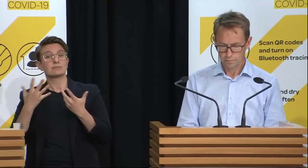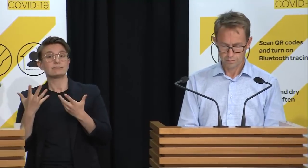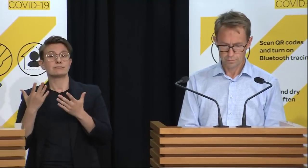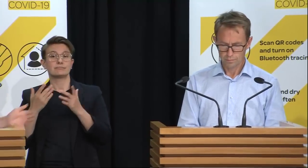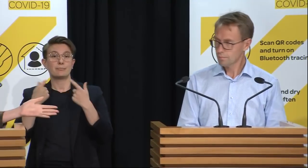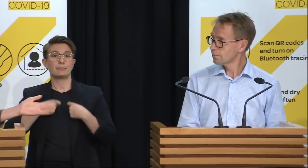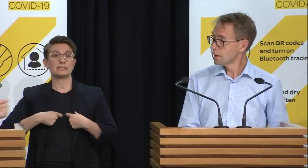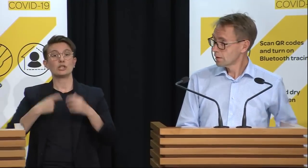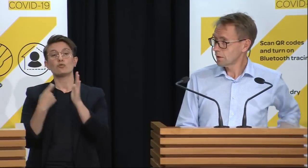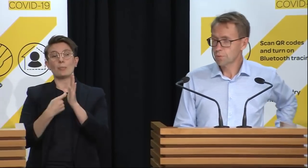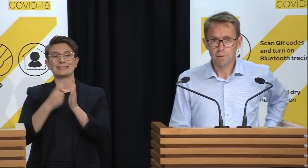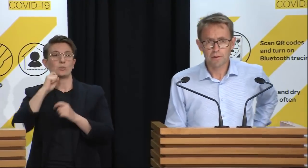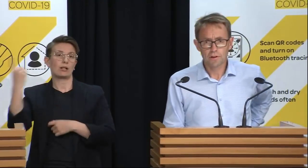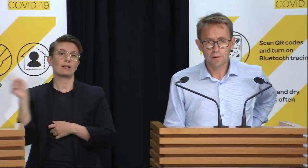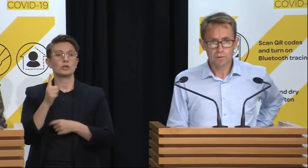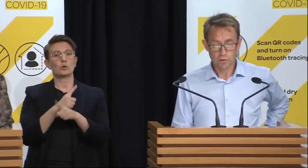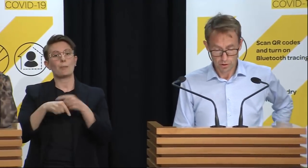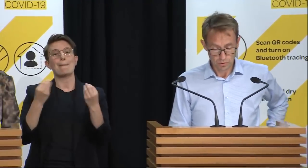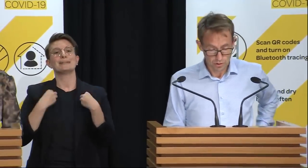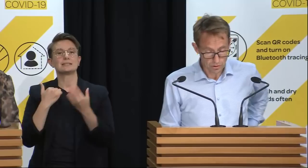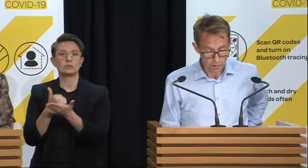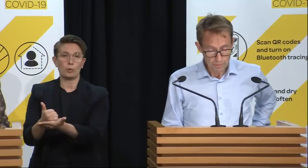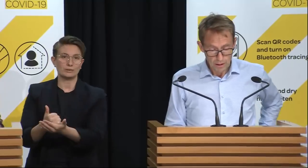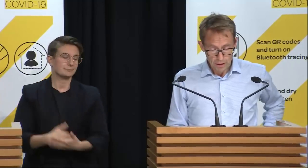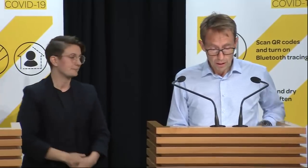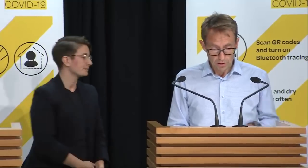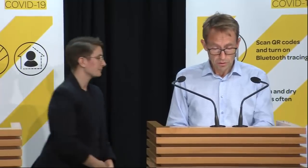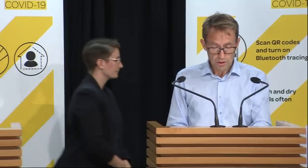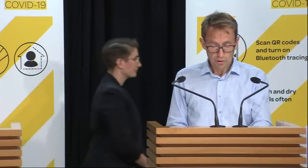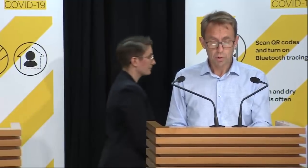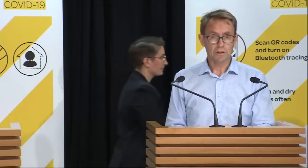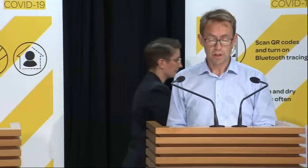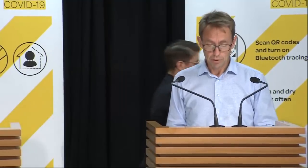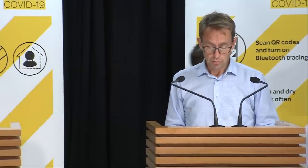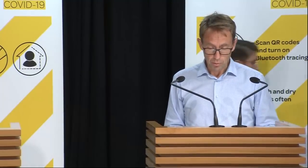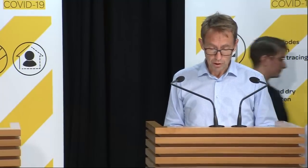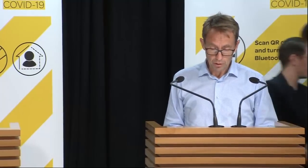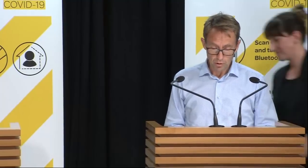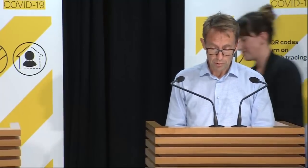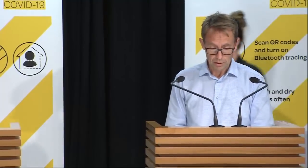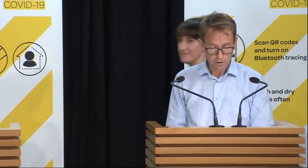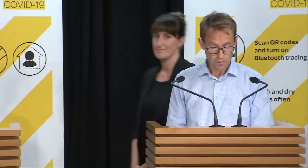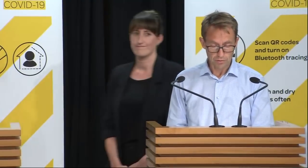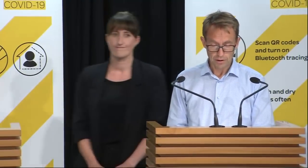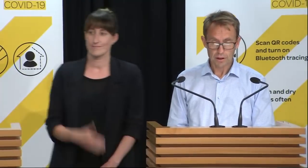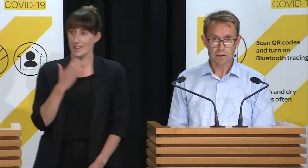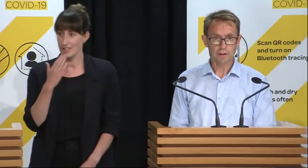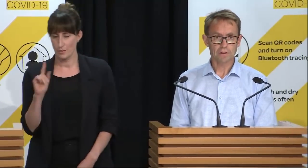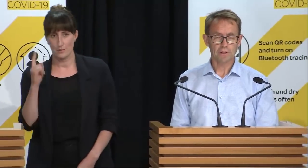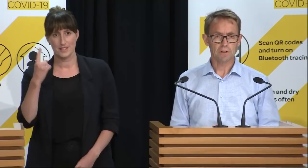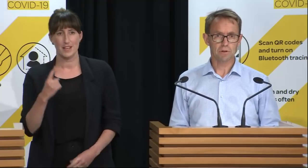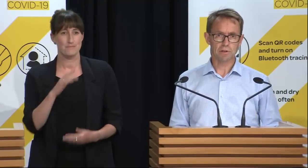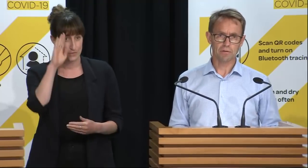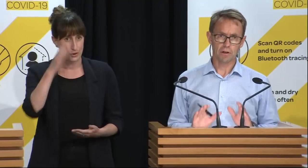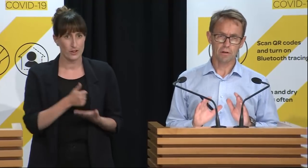support we'll be making available. Thanks, Prime Minister. Kia ora koutou katoa. So I'll just give a quick summary of what we know, what we're still finding out,